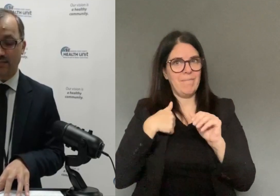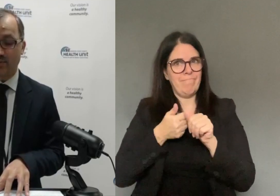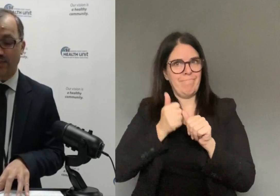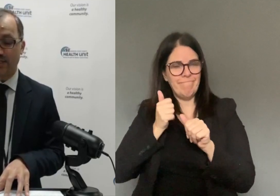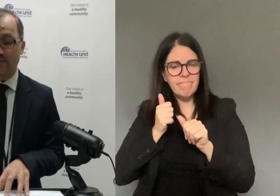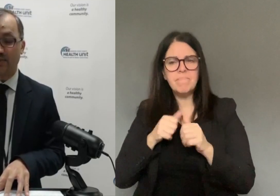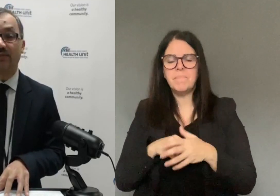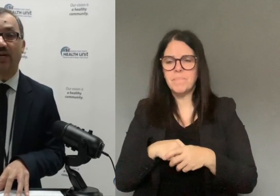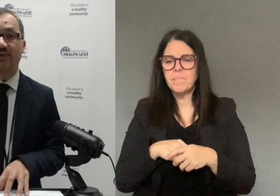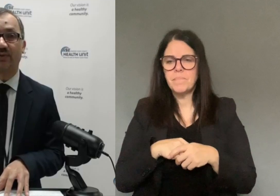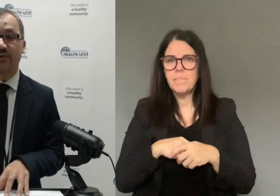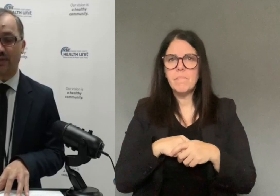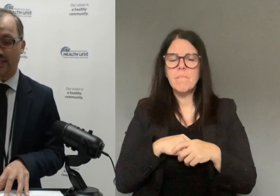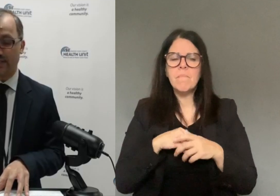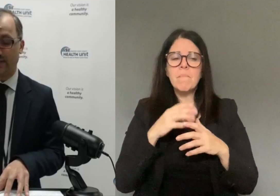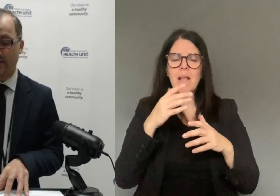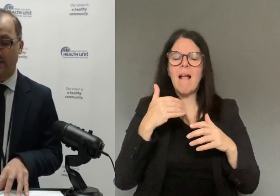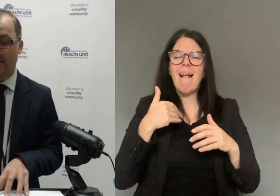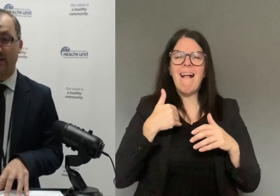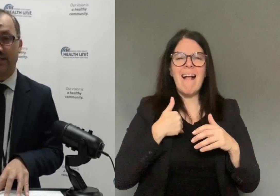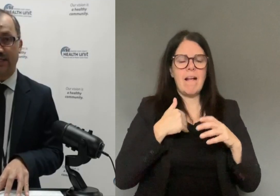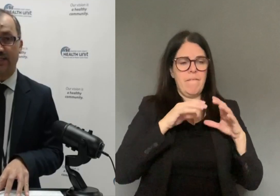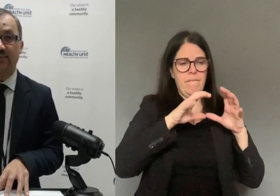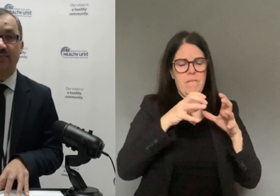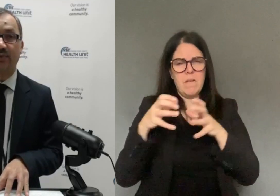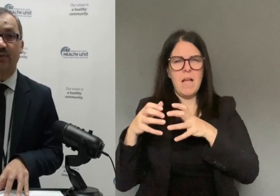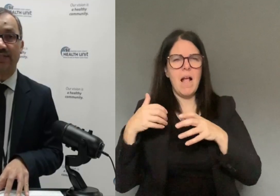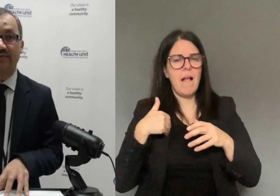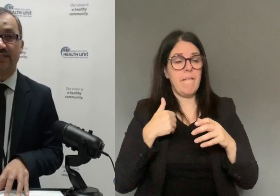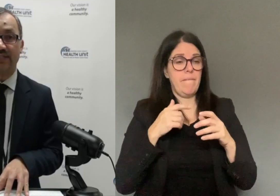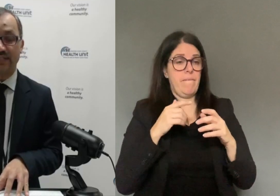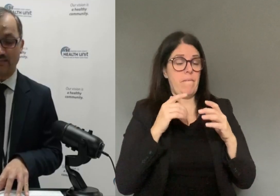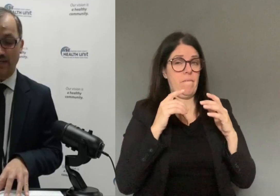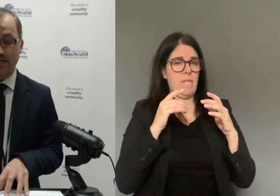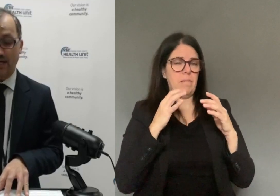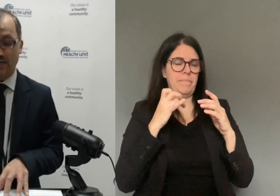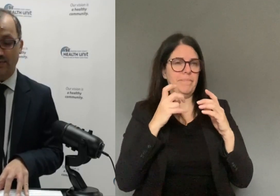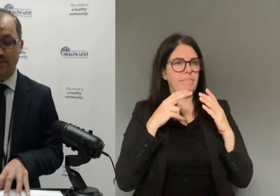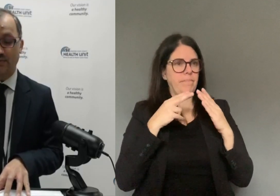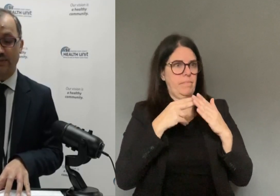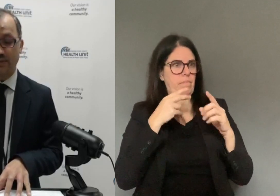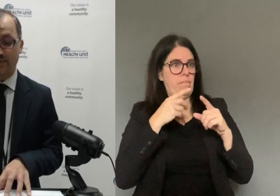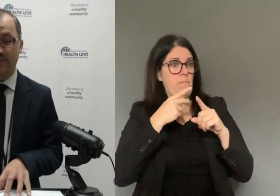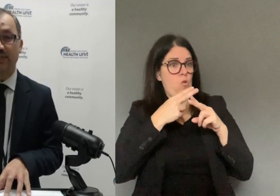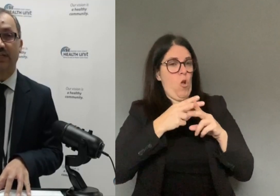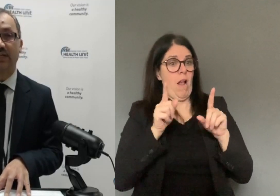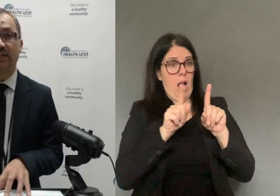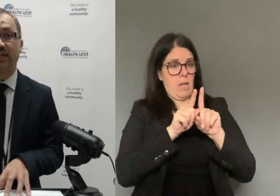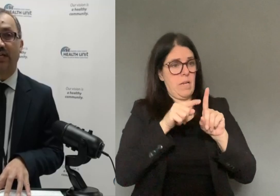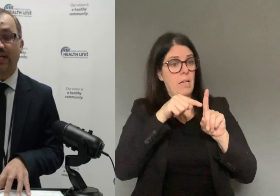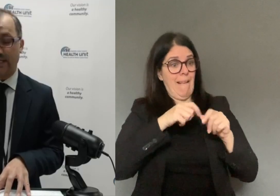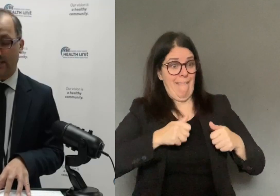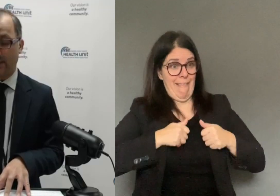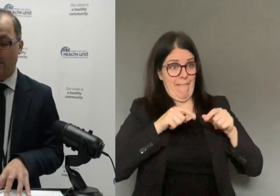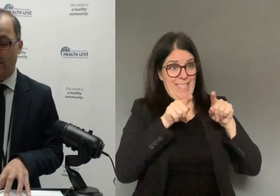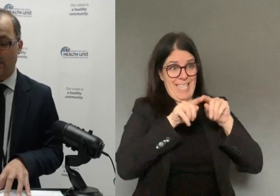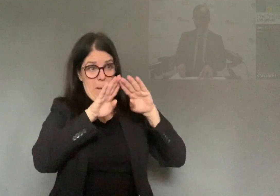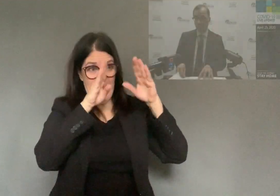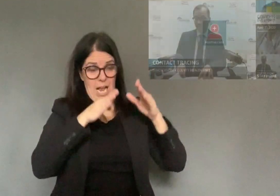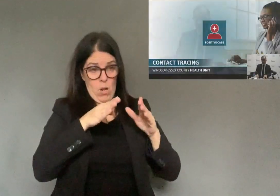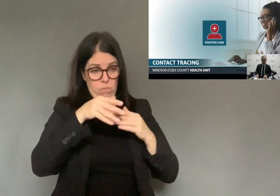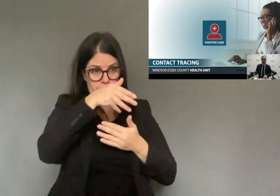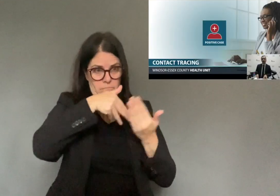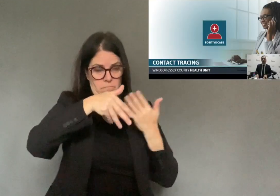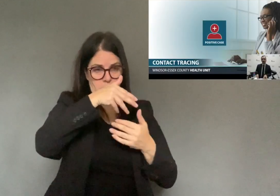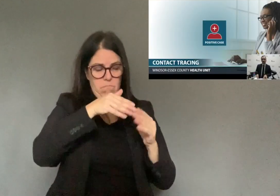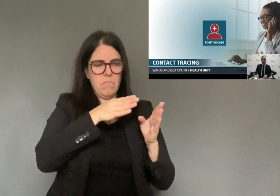Contacts are broken down into household contacts, that is people who live in the same house with the person, and close